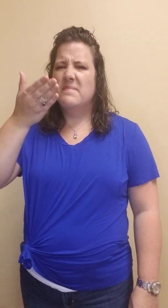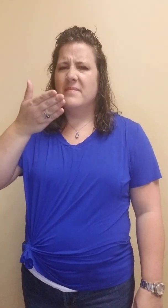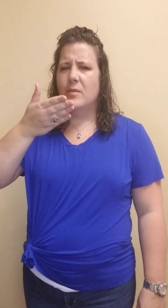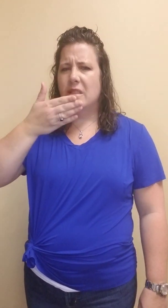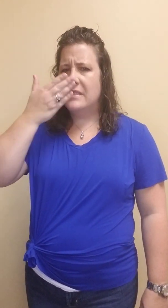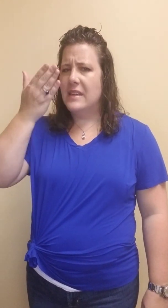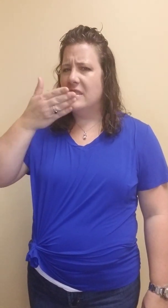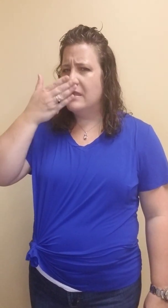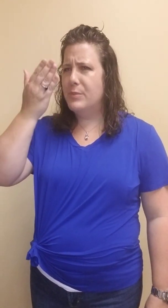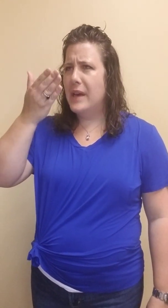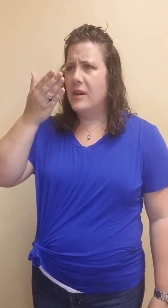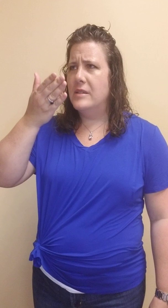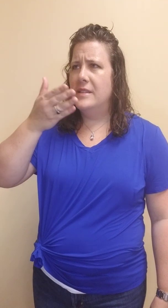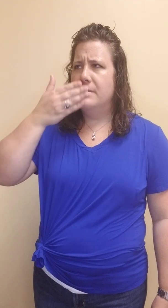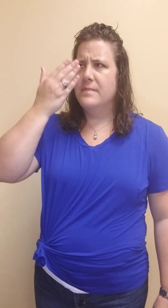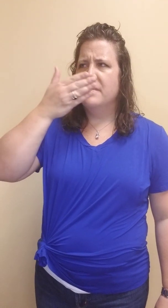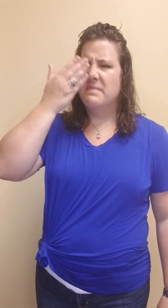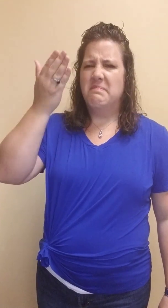What is that smell?